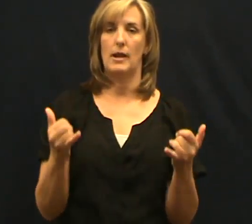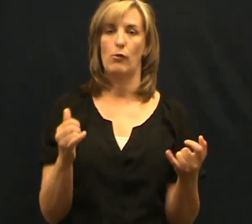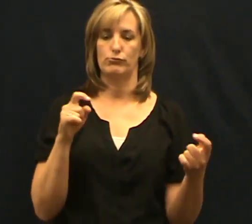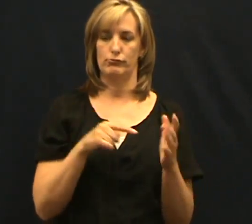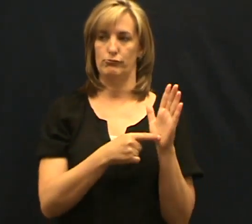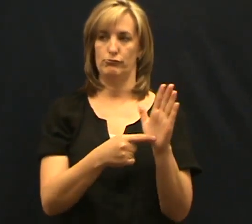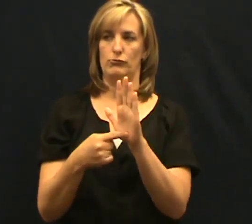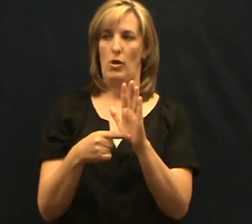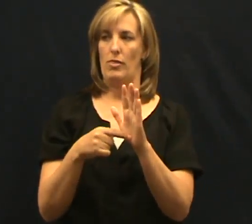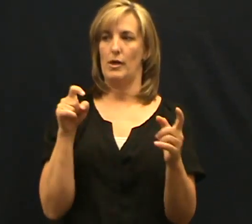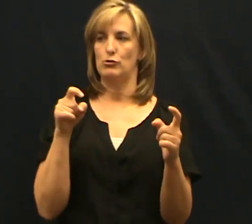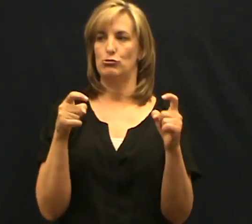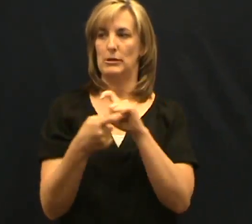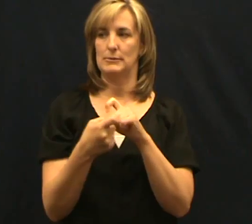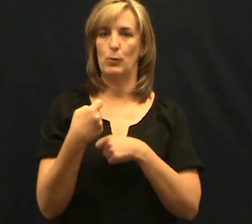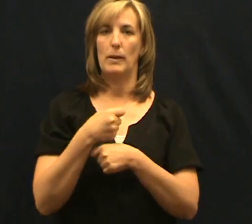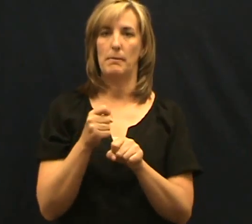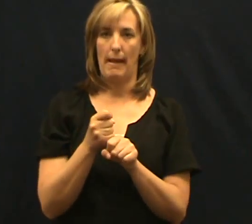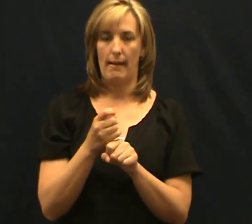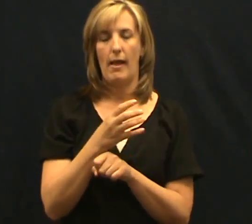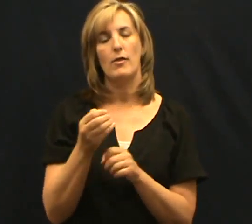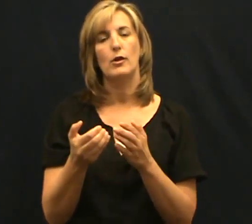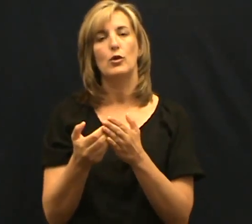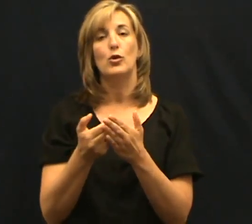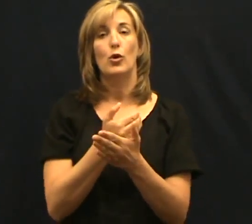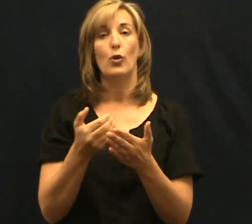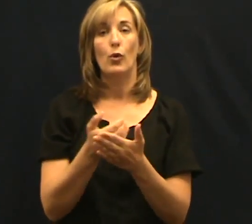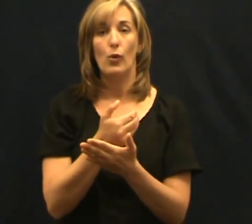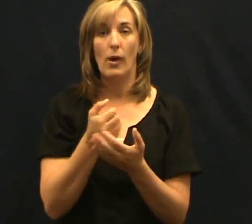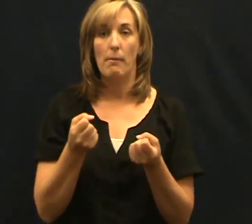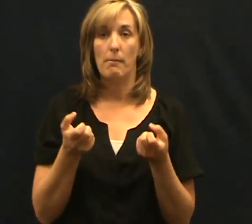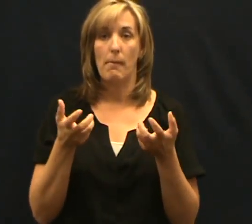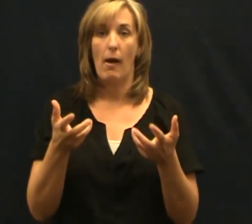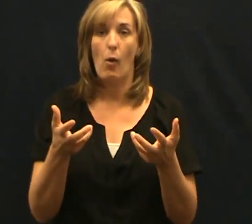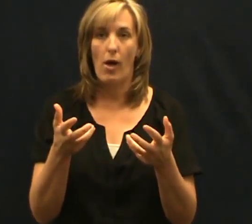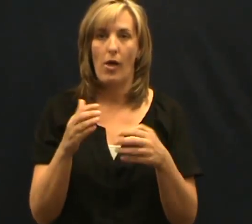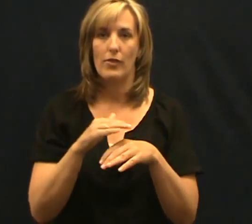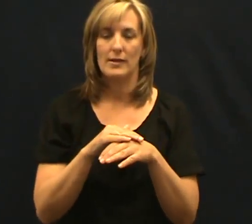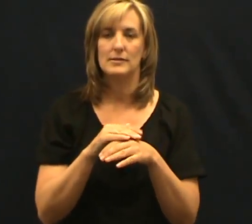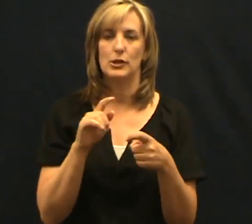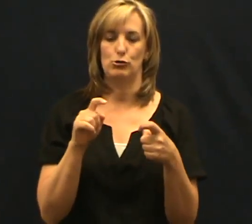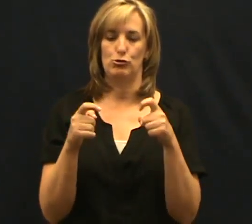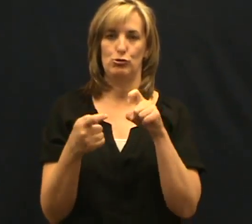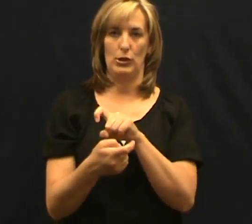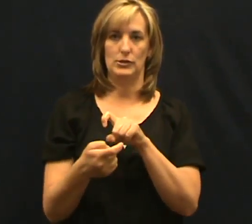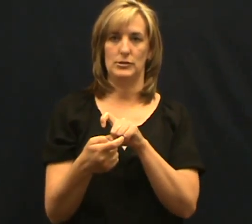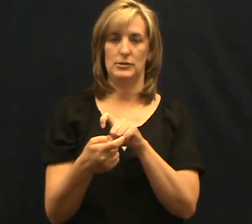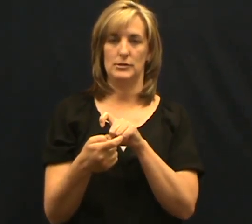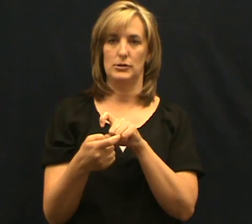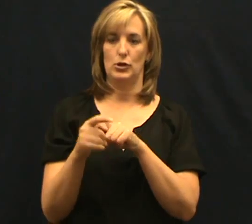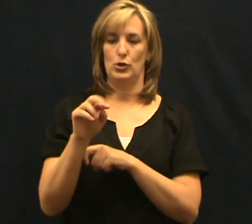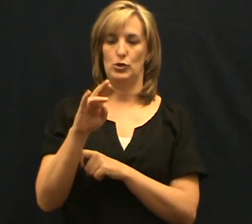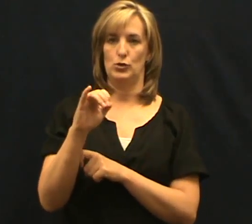you can see that the new amount in pizza revenue on this adjusted trial balance is $15,700 when it